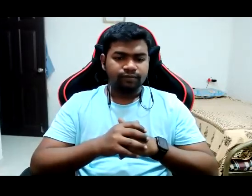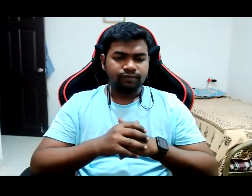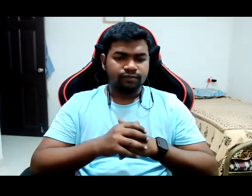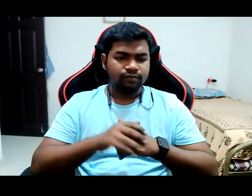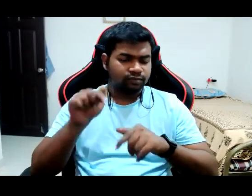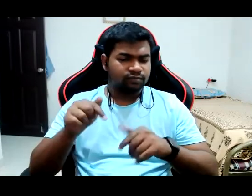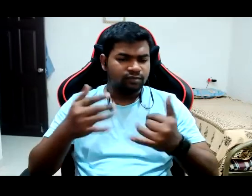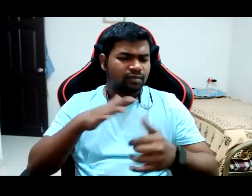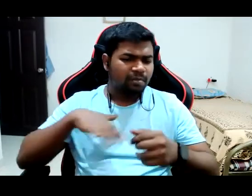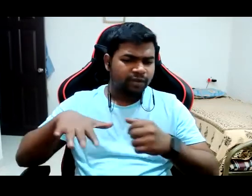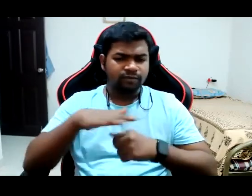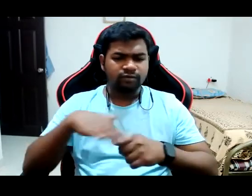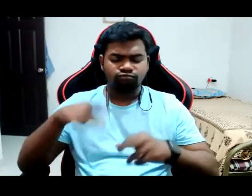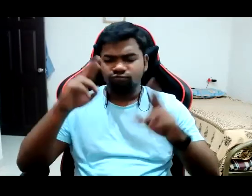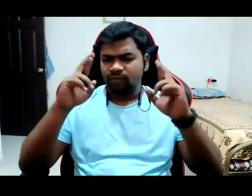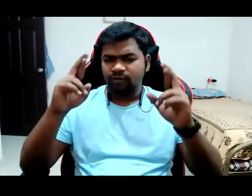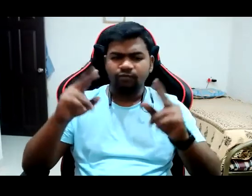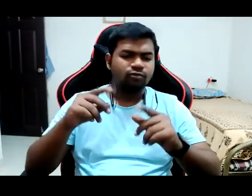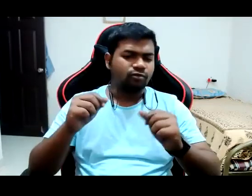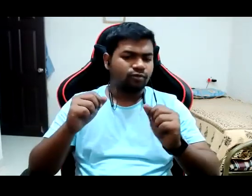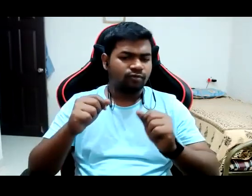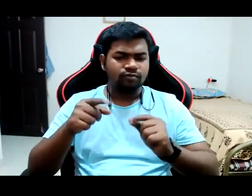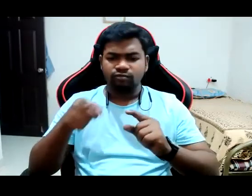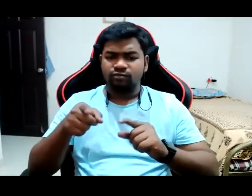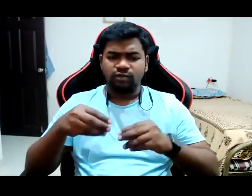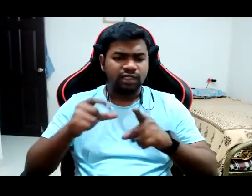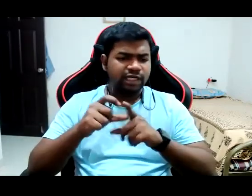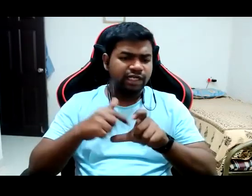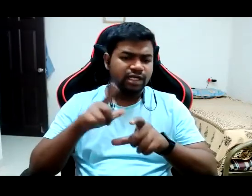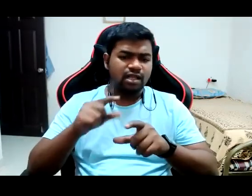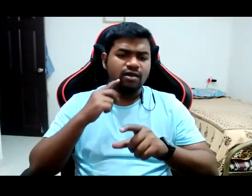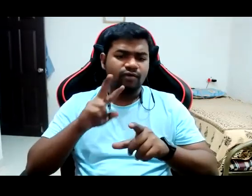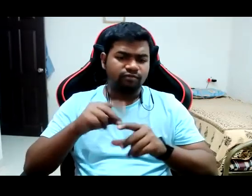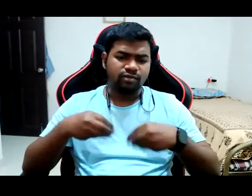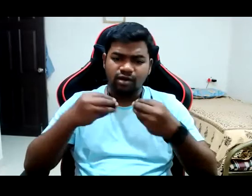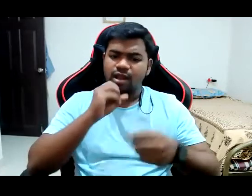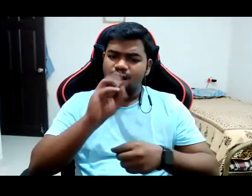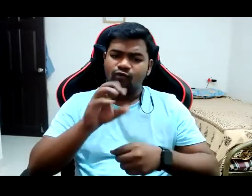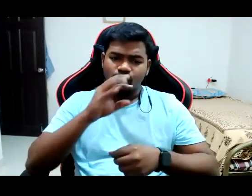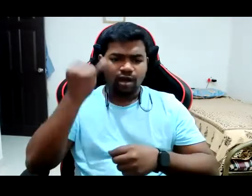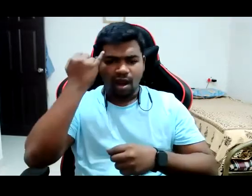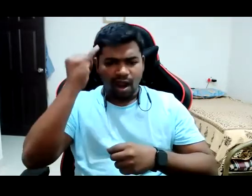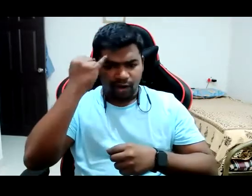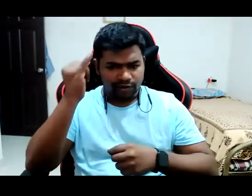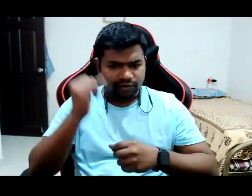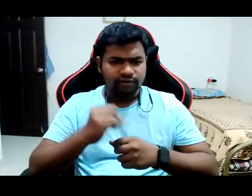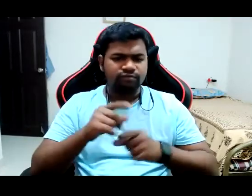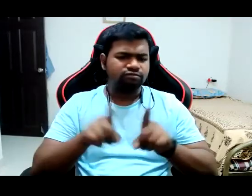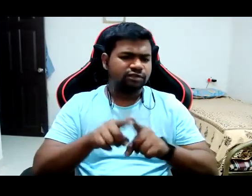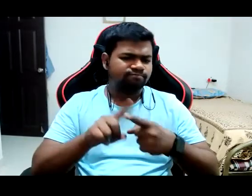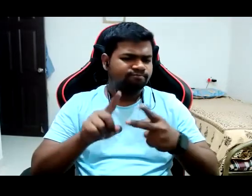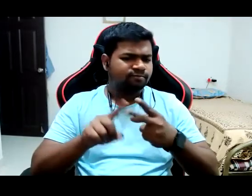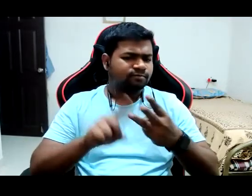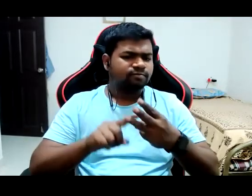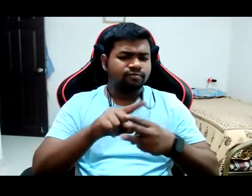is basically what we're expecting in terms of deliverables and team formation and ideation and stuff like that. Now, in